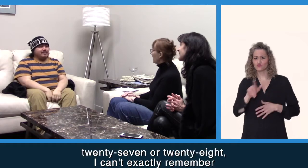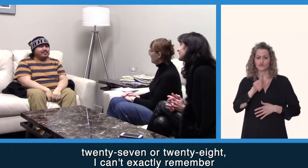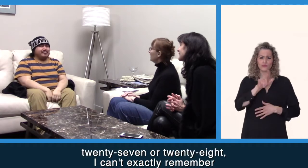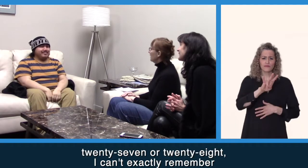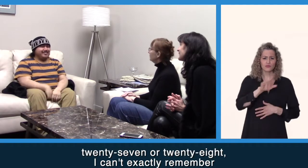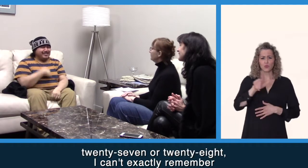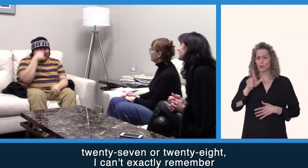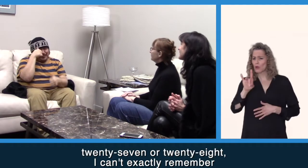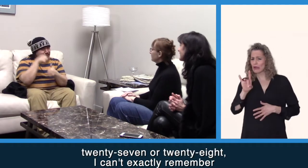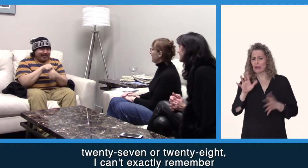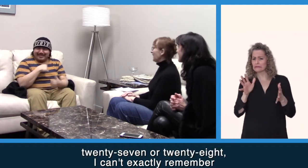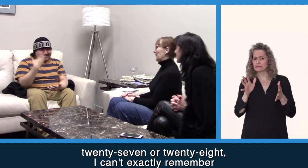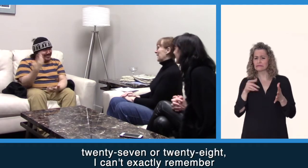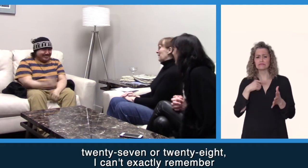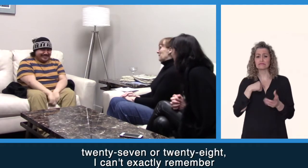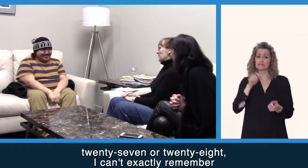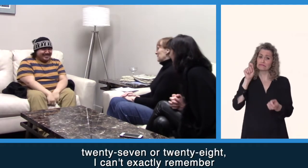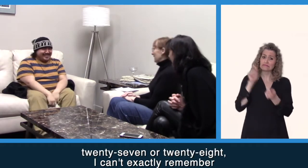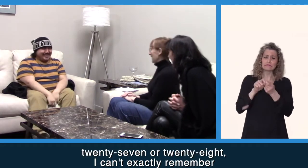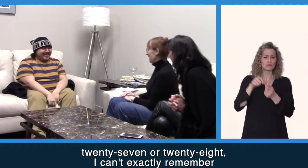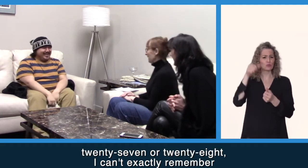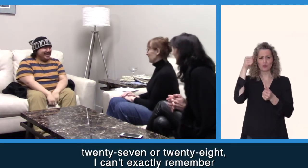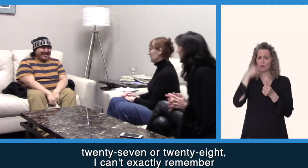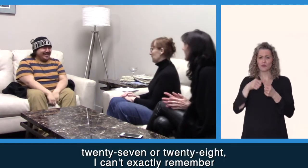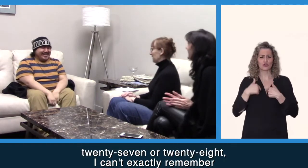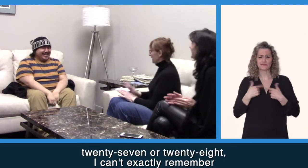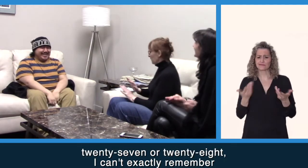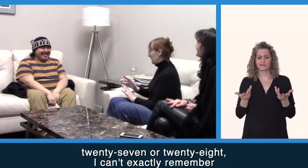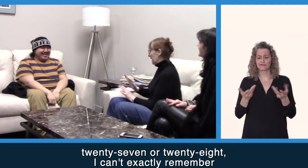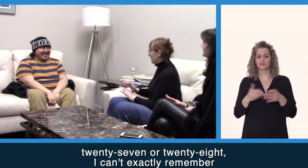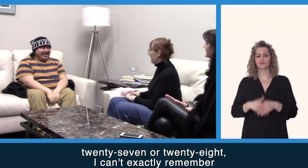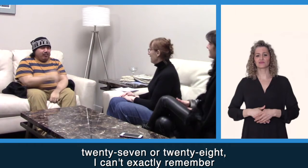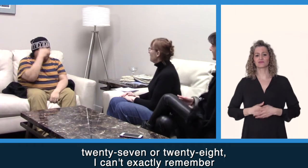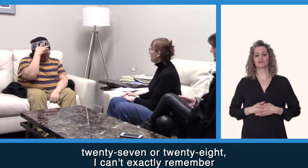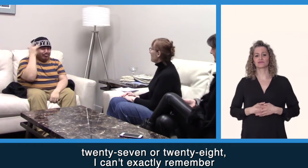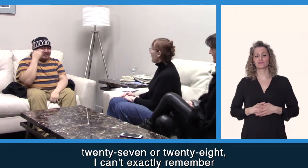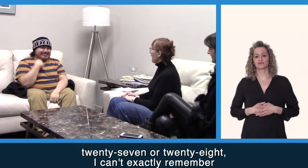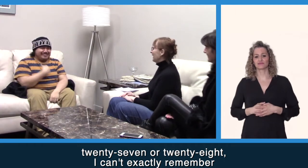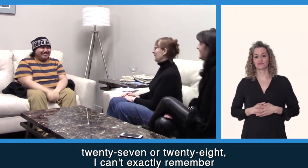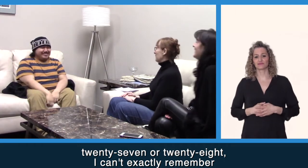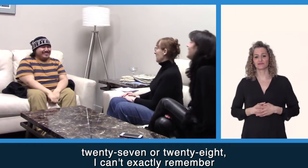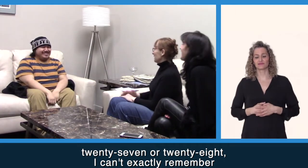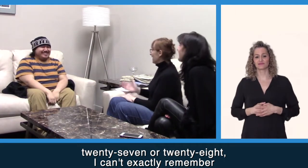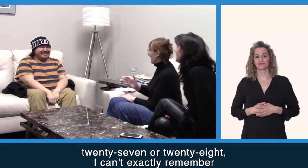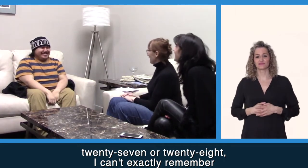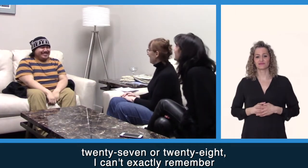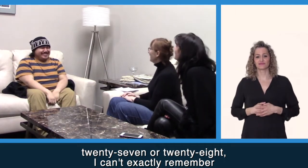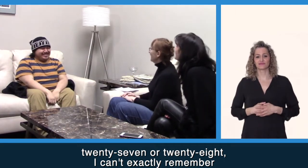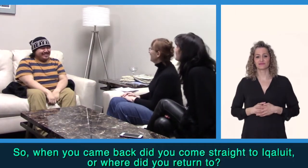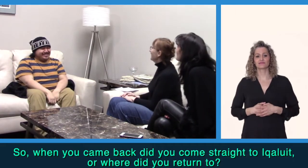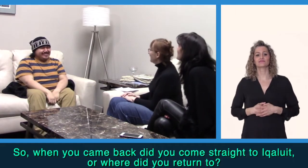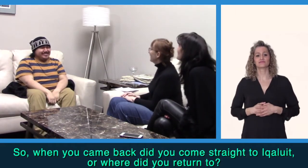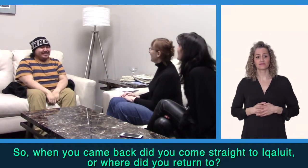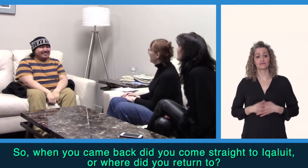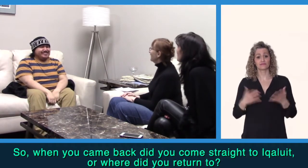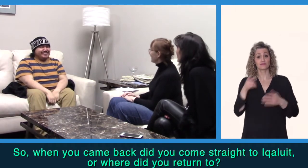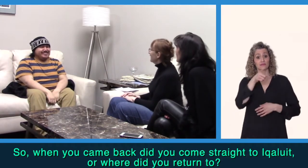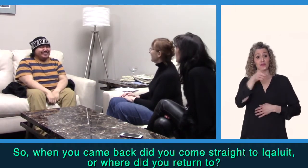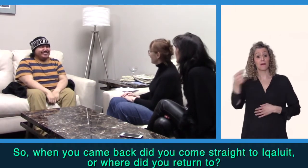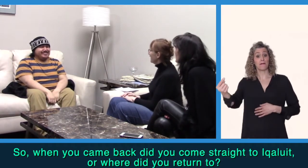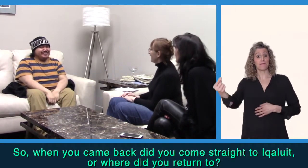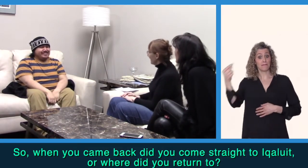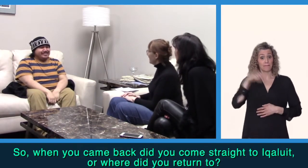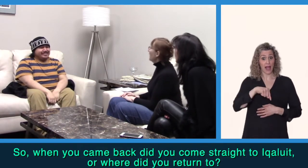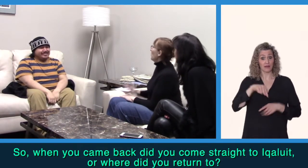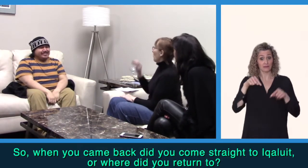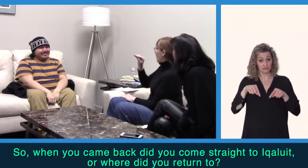27, 28? I know, I can't remember. I think I 28, yeah. I can't remember exactly. So when you came back,